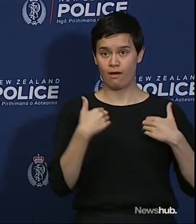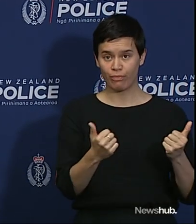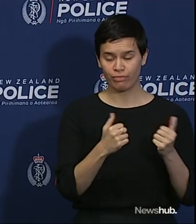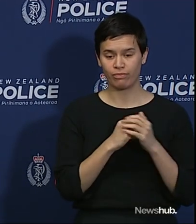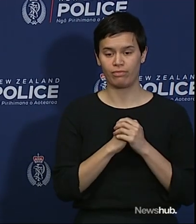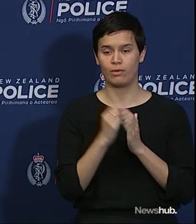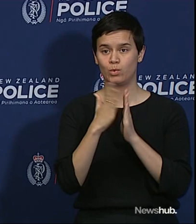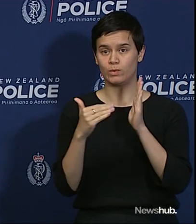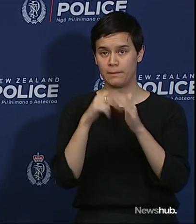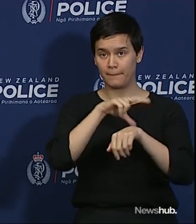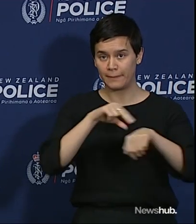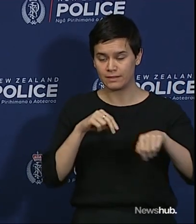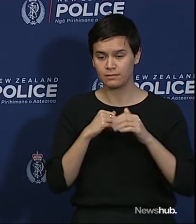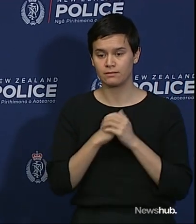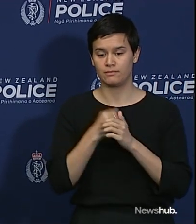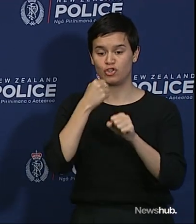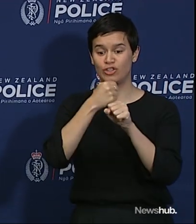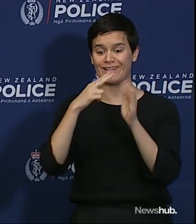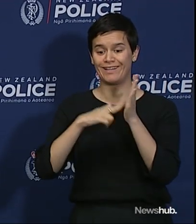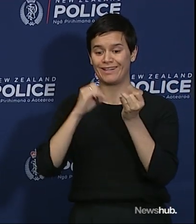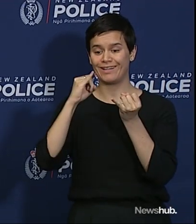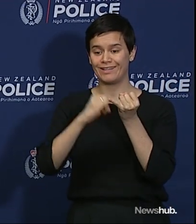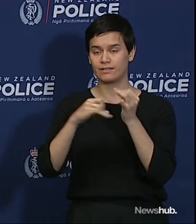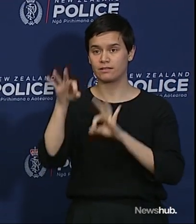Police, and Graham Leonard from GNS Science.